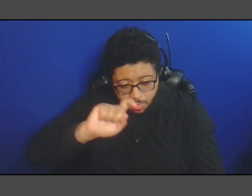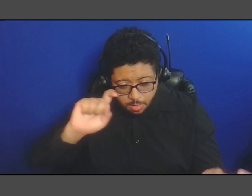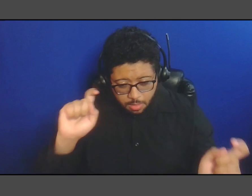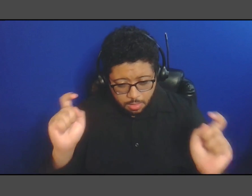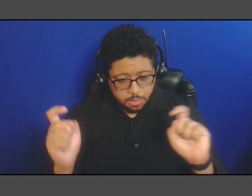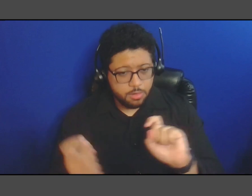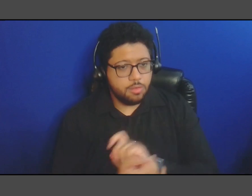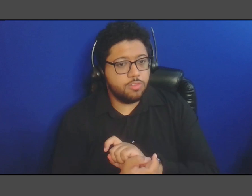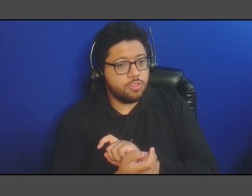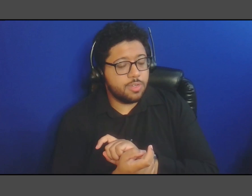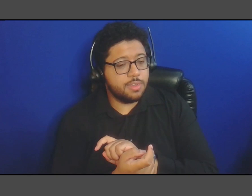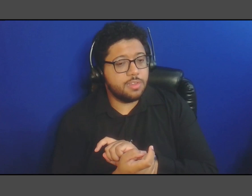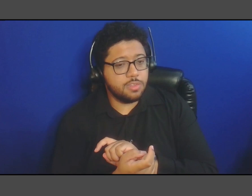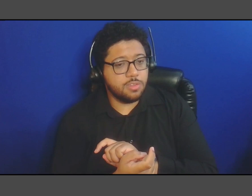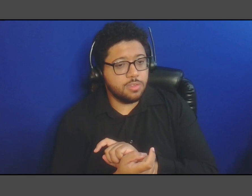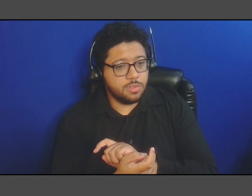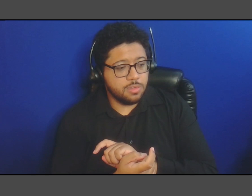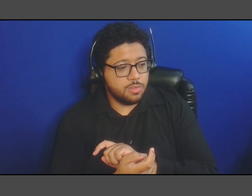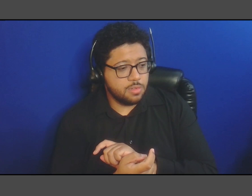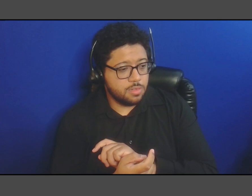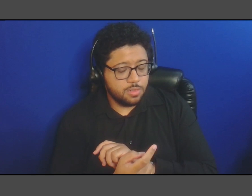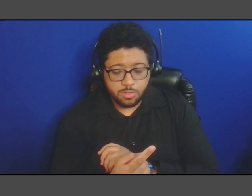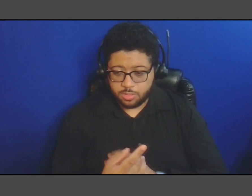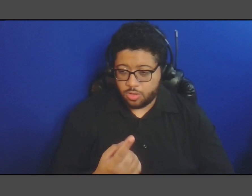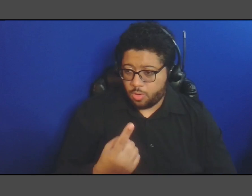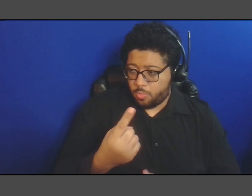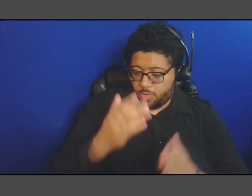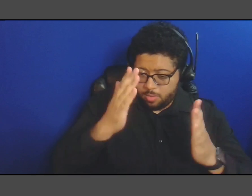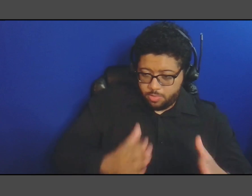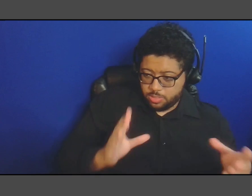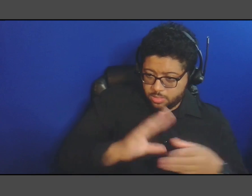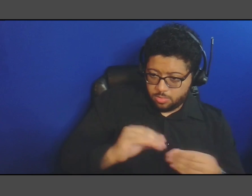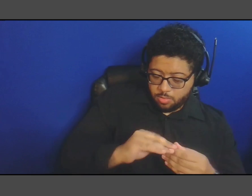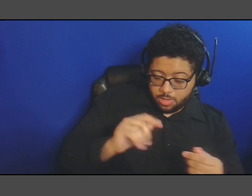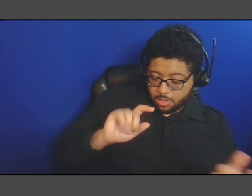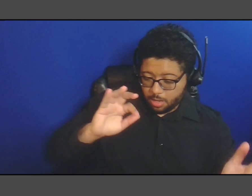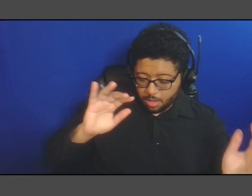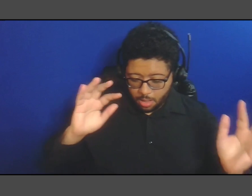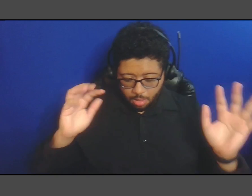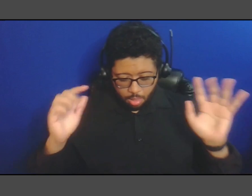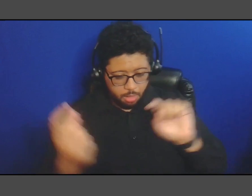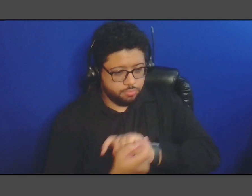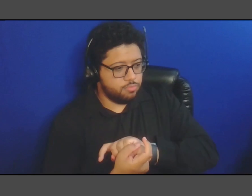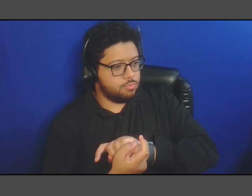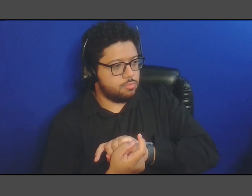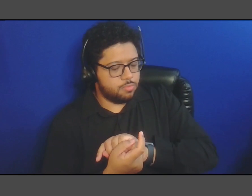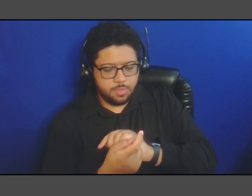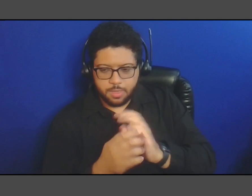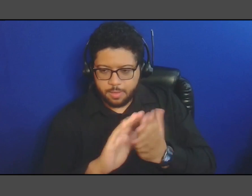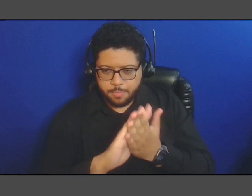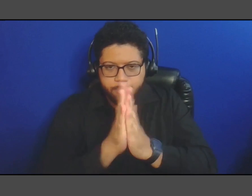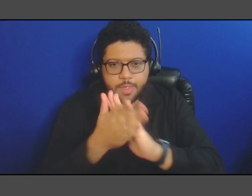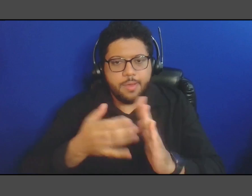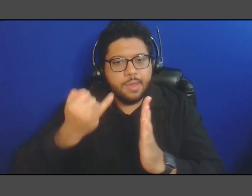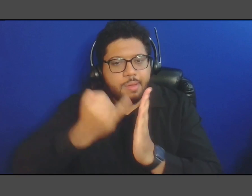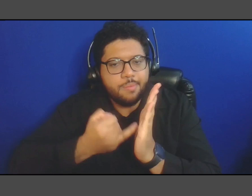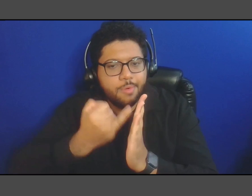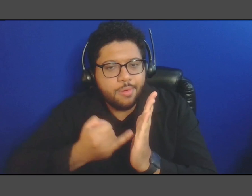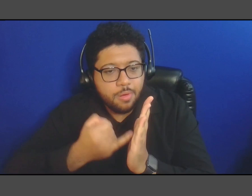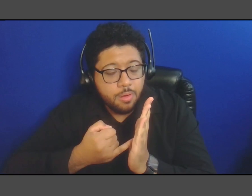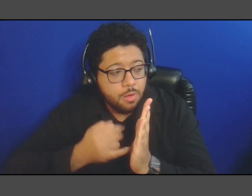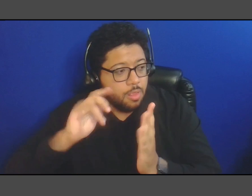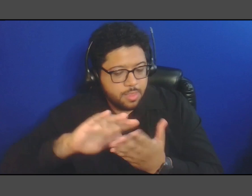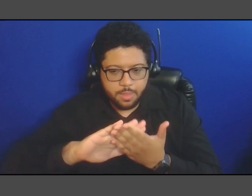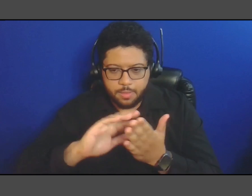one human's story into art that is part of how it's carried forward. I think we